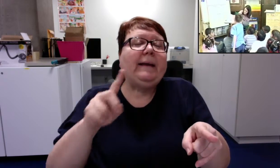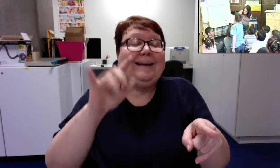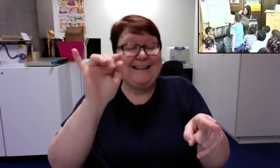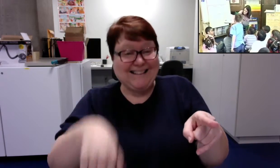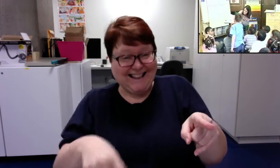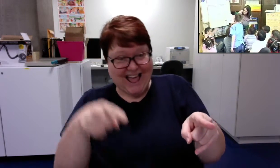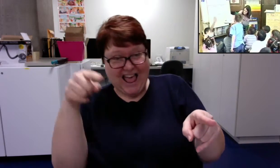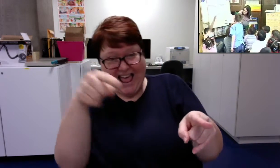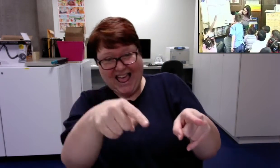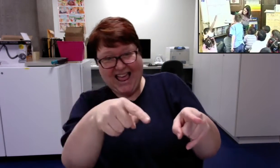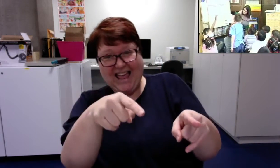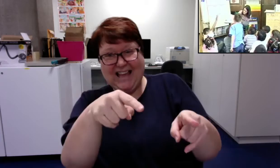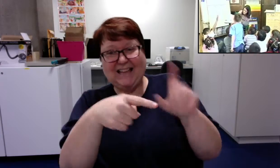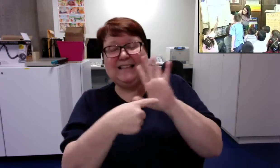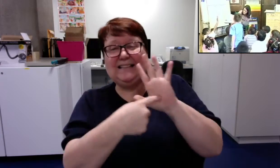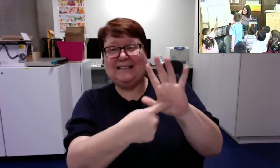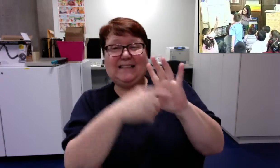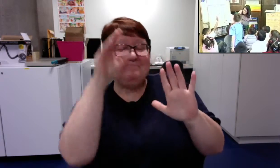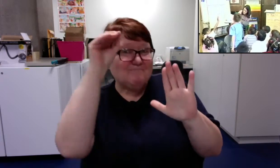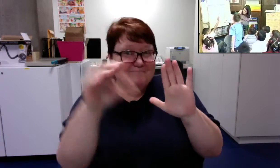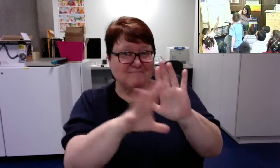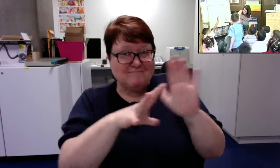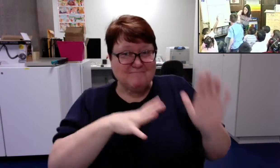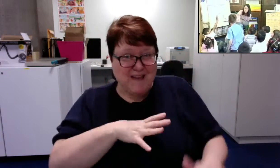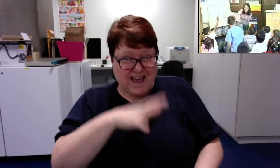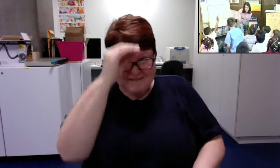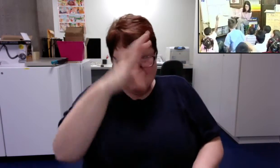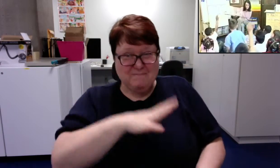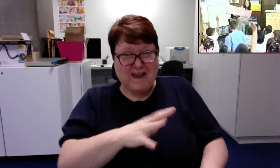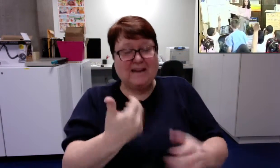that when the man is making it.